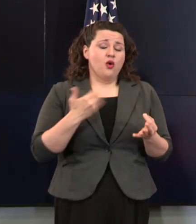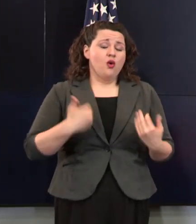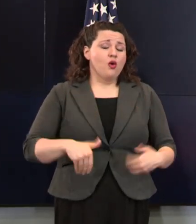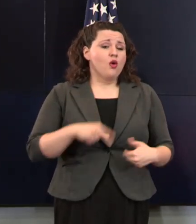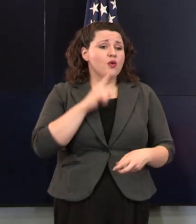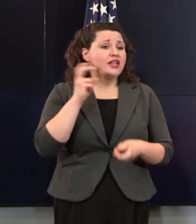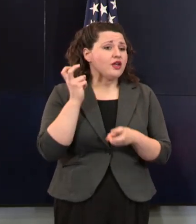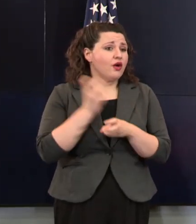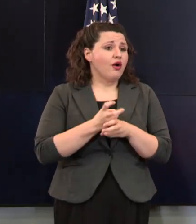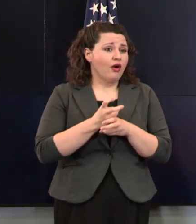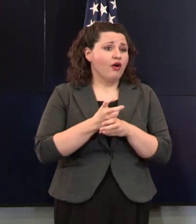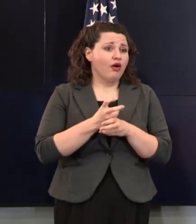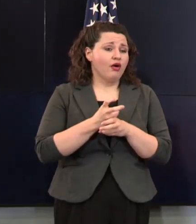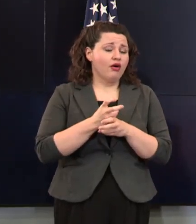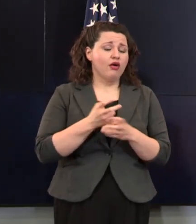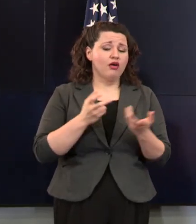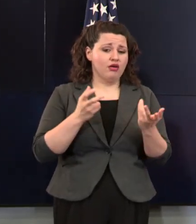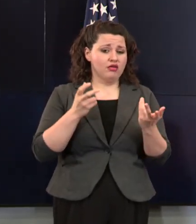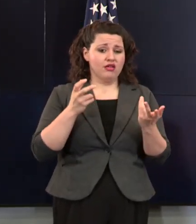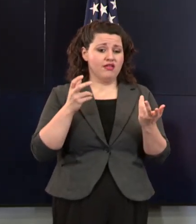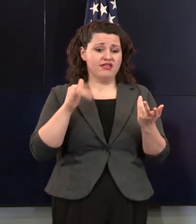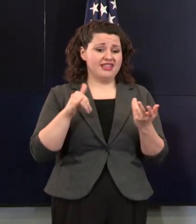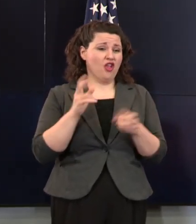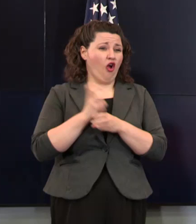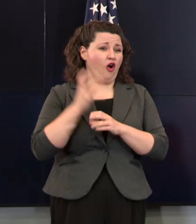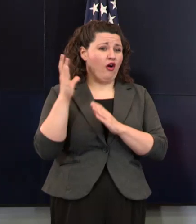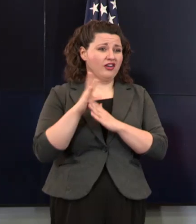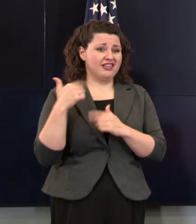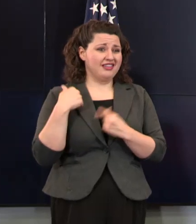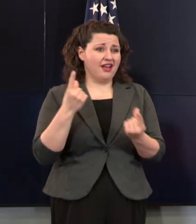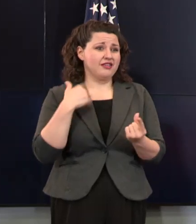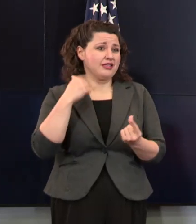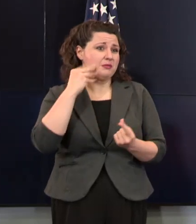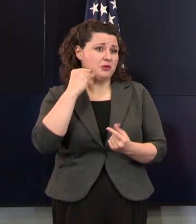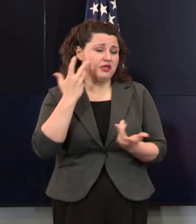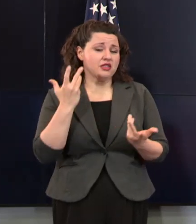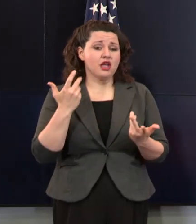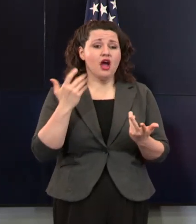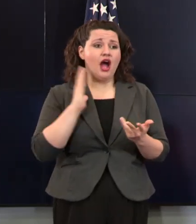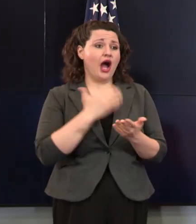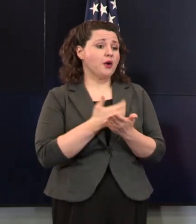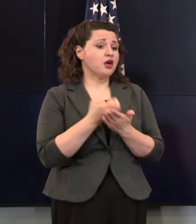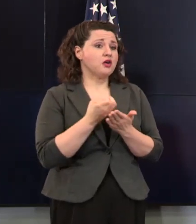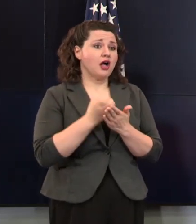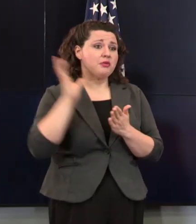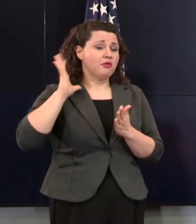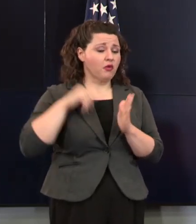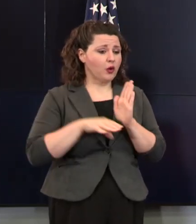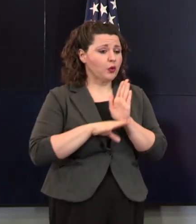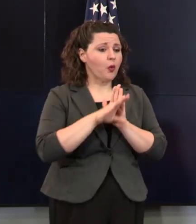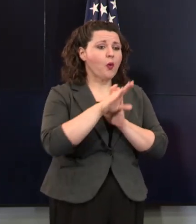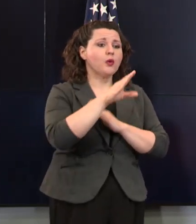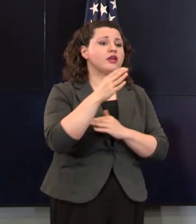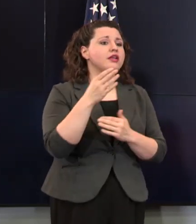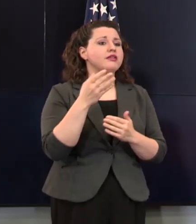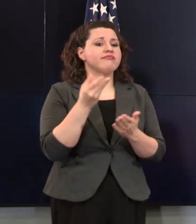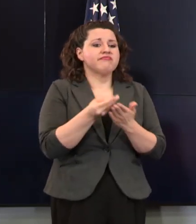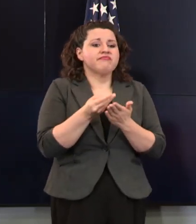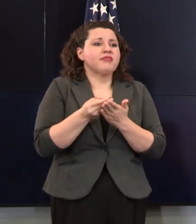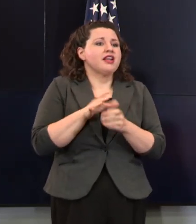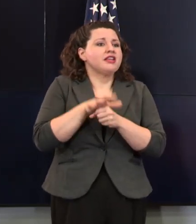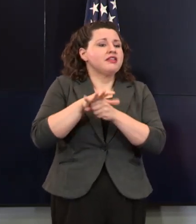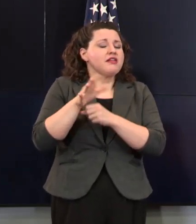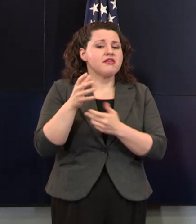make as a governor of this great state. We had a growing economy. Our cash reserves are full. Our fiscal health